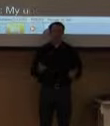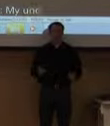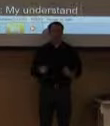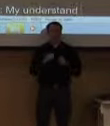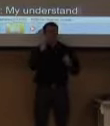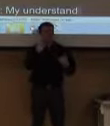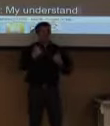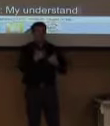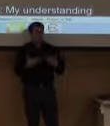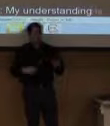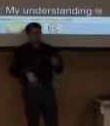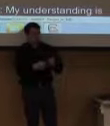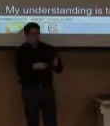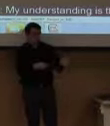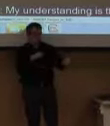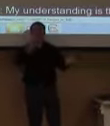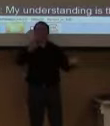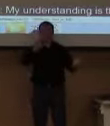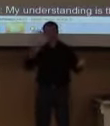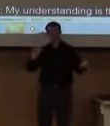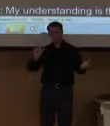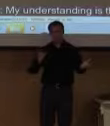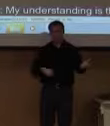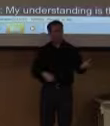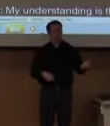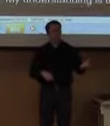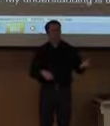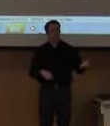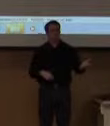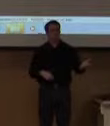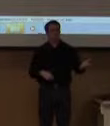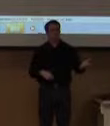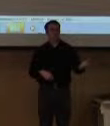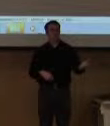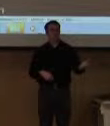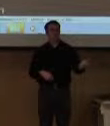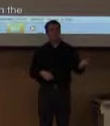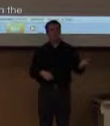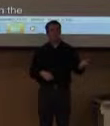But if you have anything to add. Yeah, in the beginning of